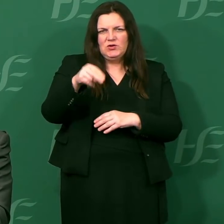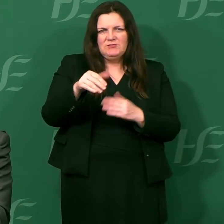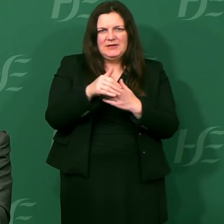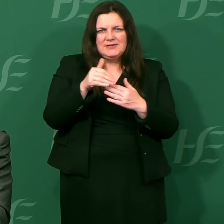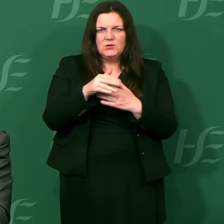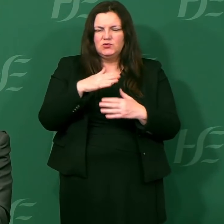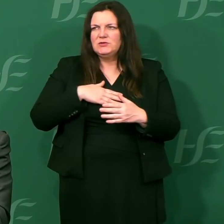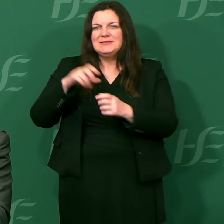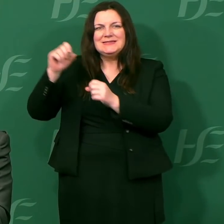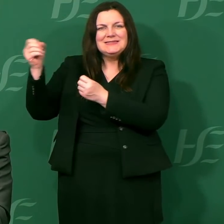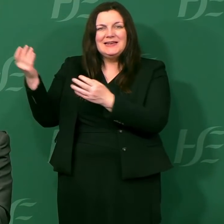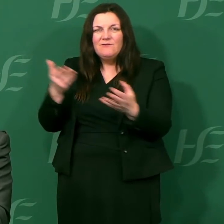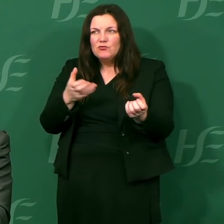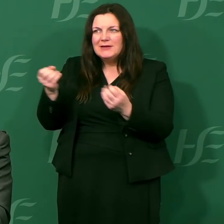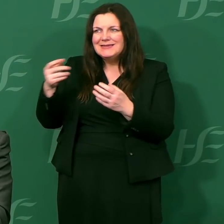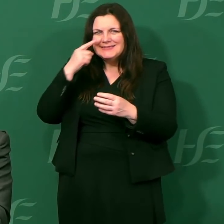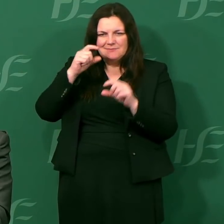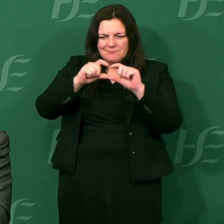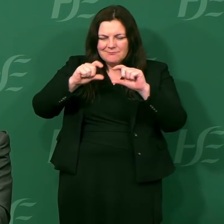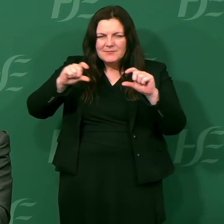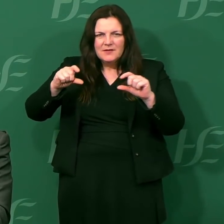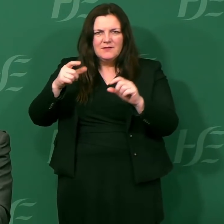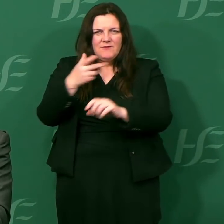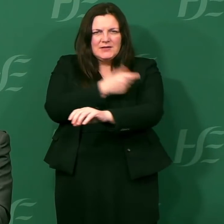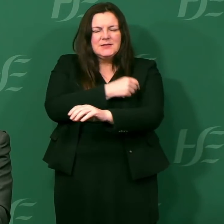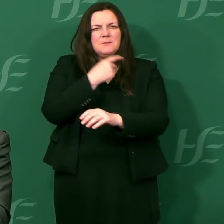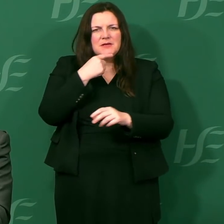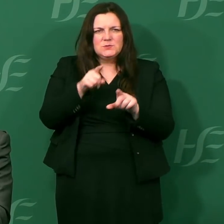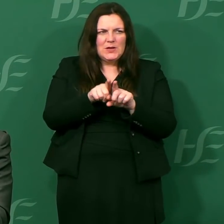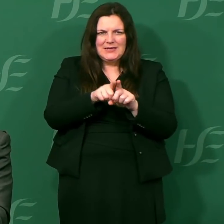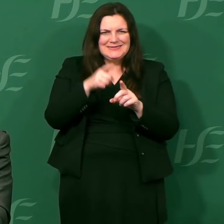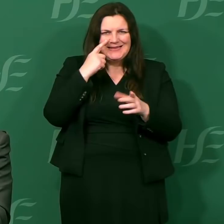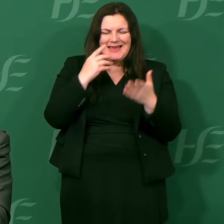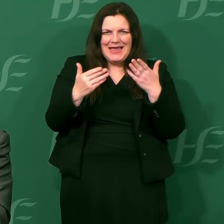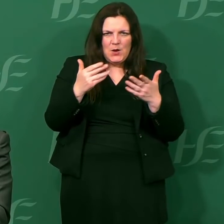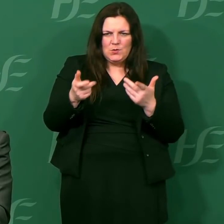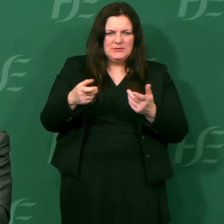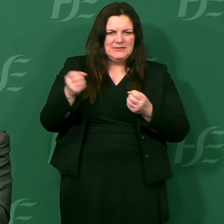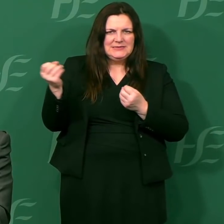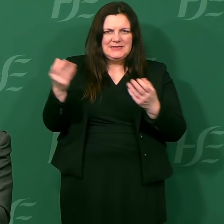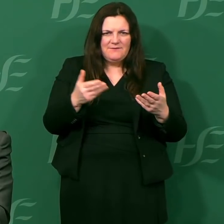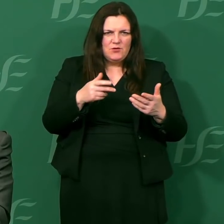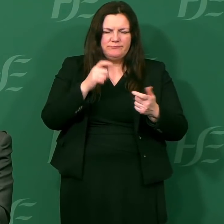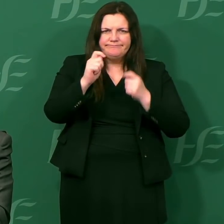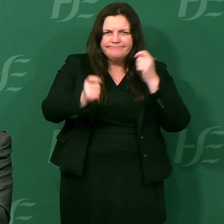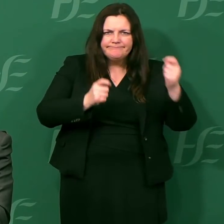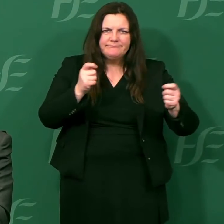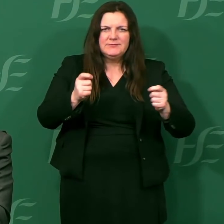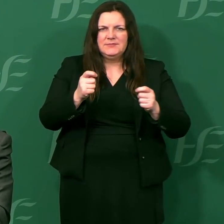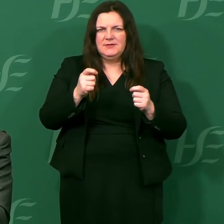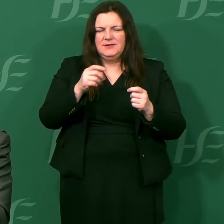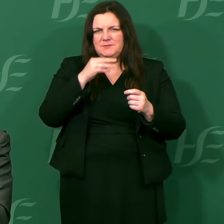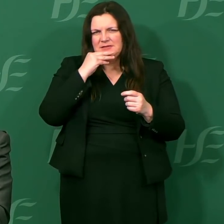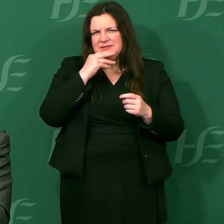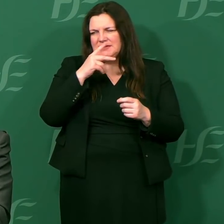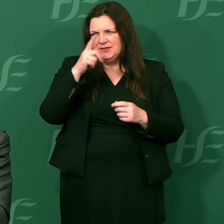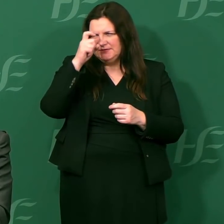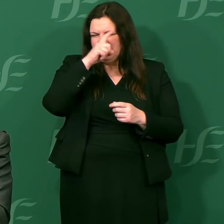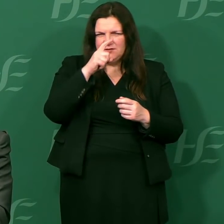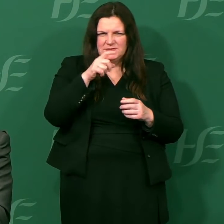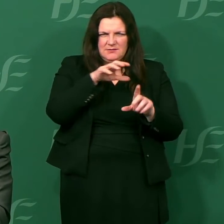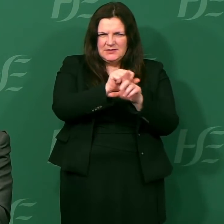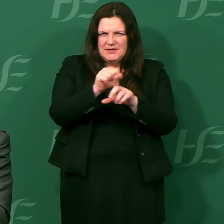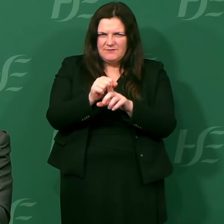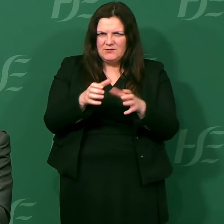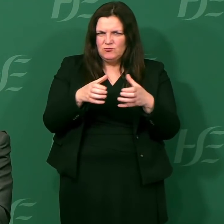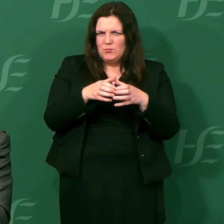the channels that we'll work through for the vaccination programme, and looking at some of those complex identified prioritised cases by